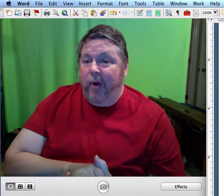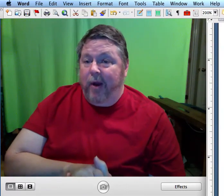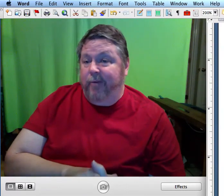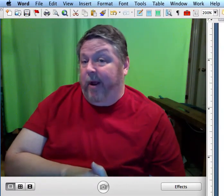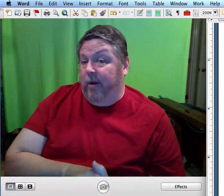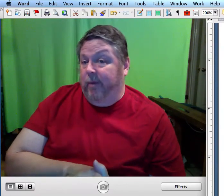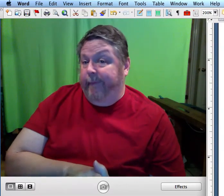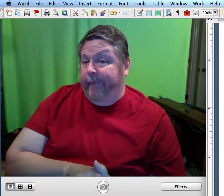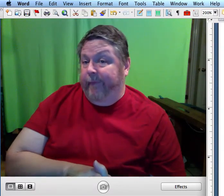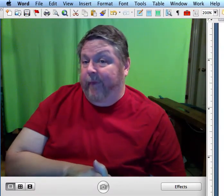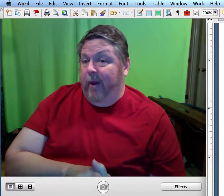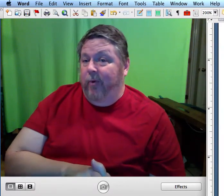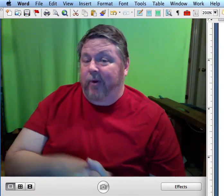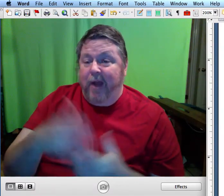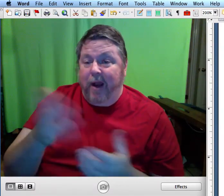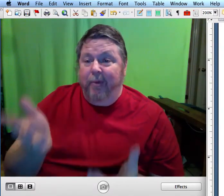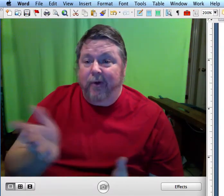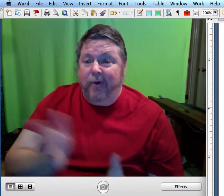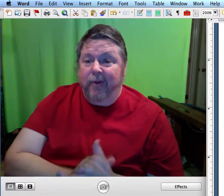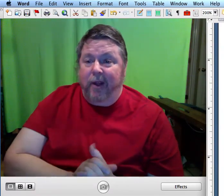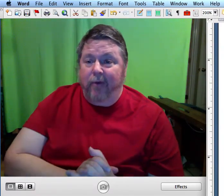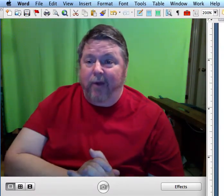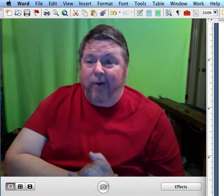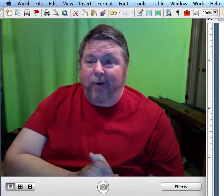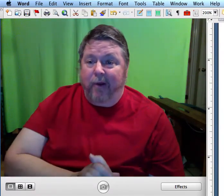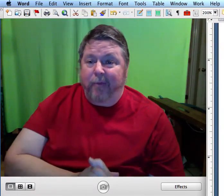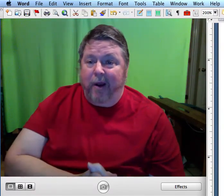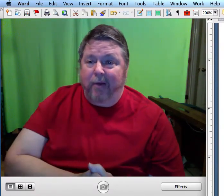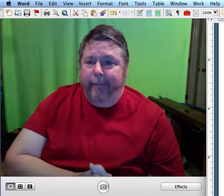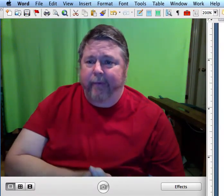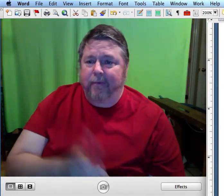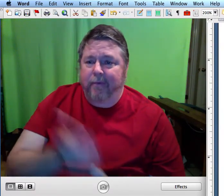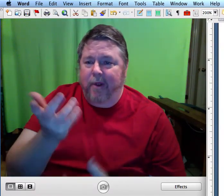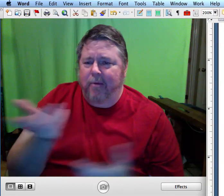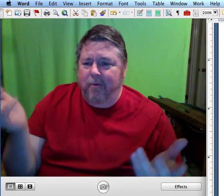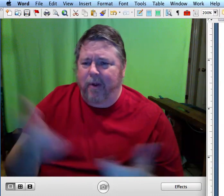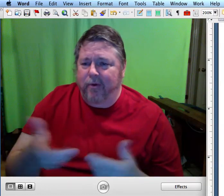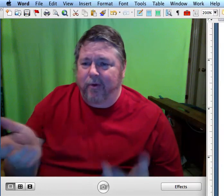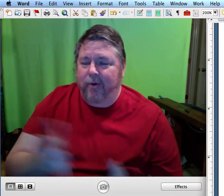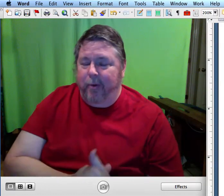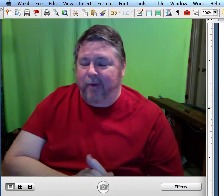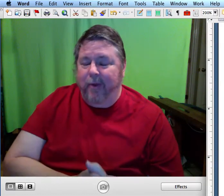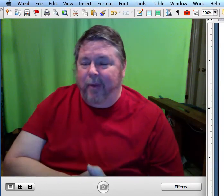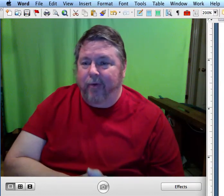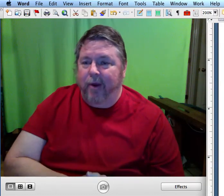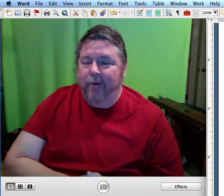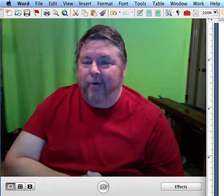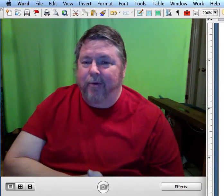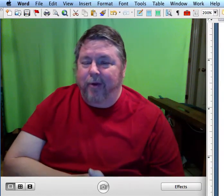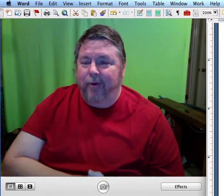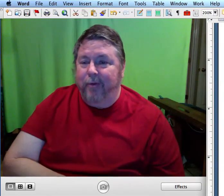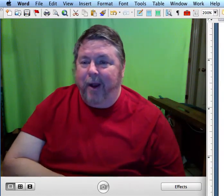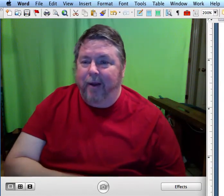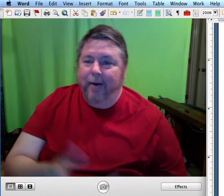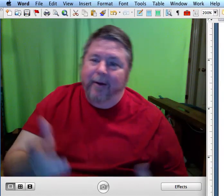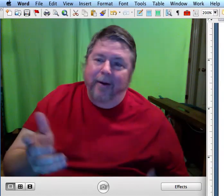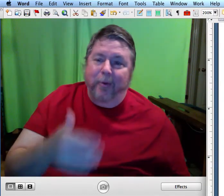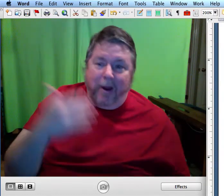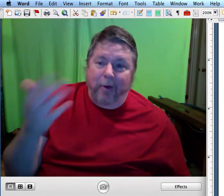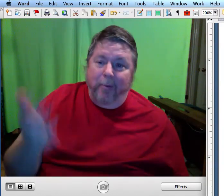know how to spell, which is not a mysterious thing, right? If you don't know how to spell it, well, you're going to miss something, right? You're not sure how to spell